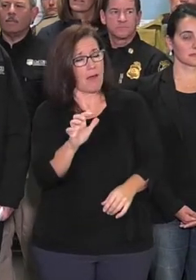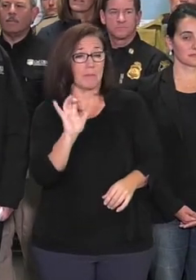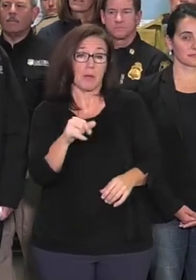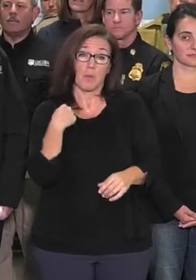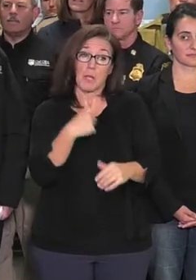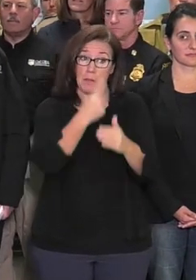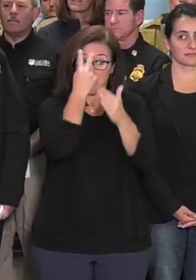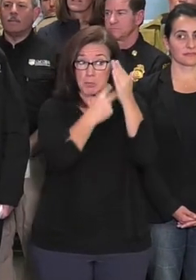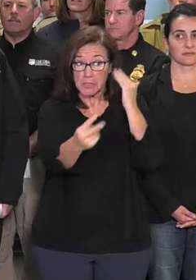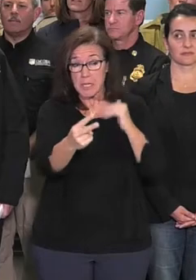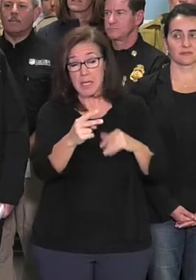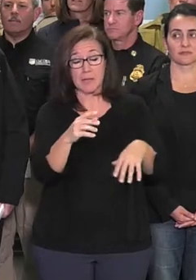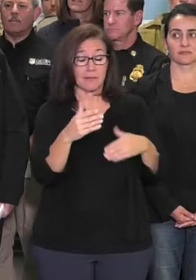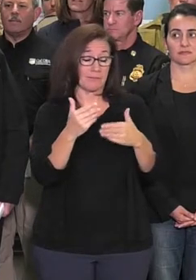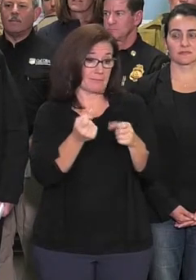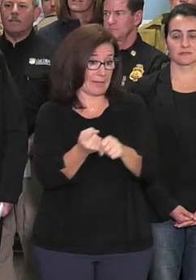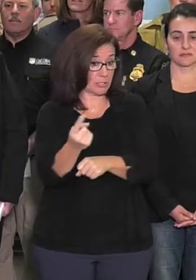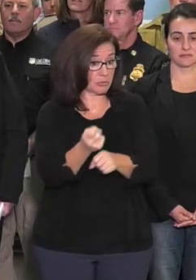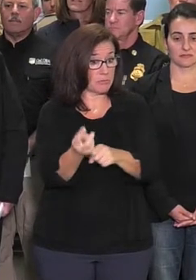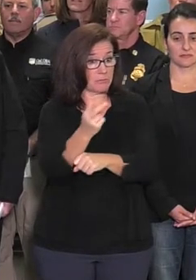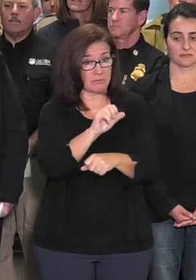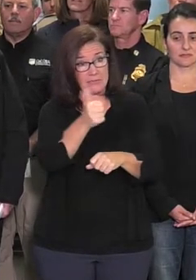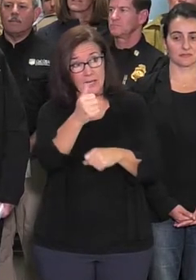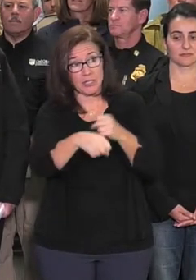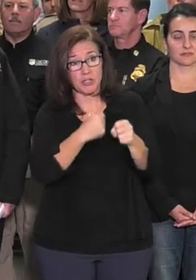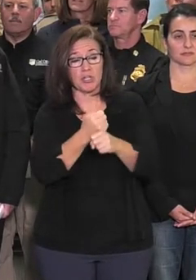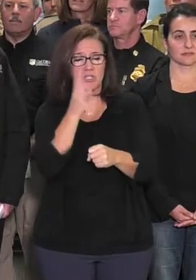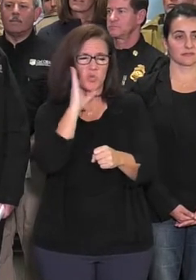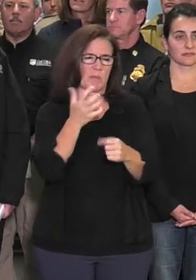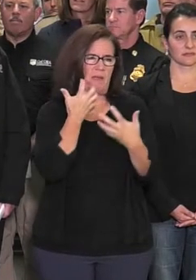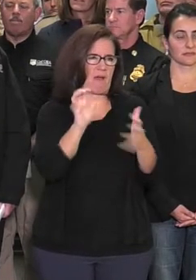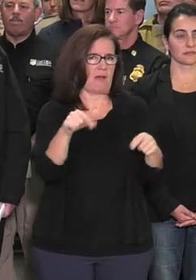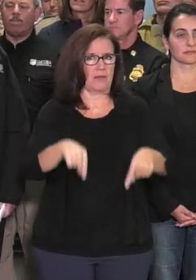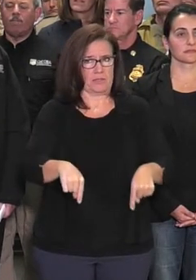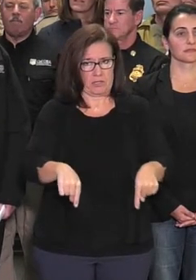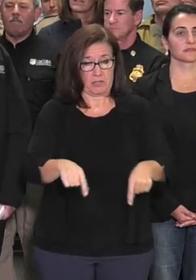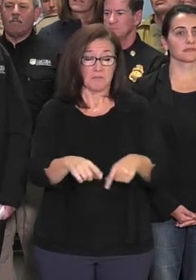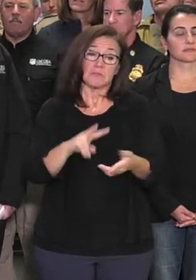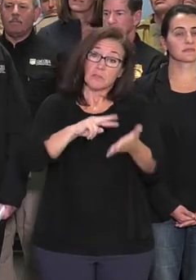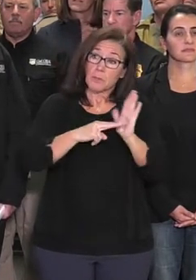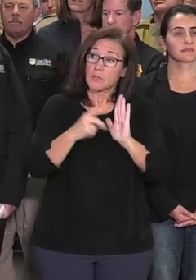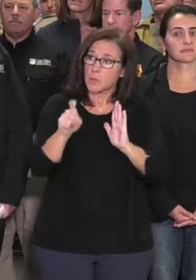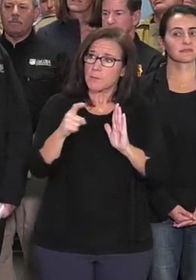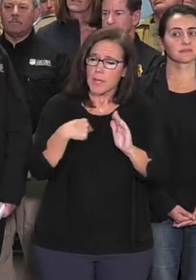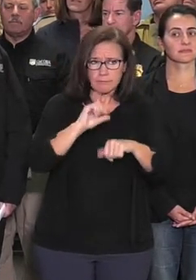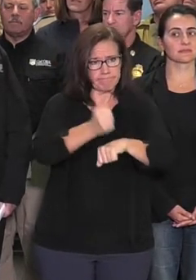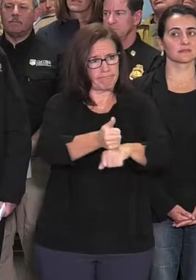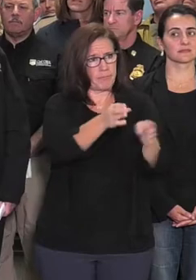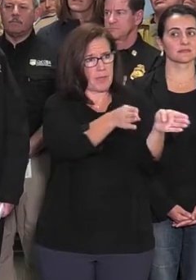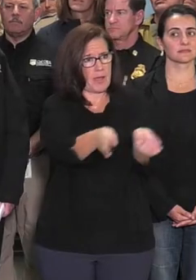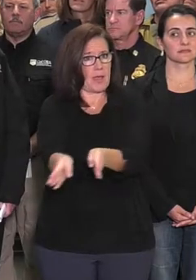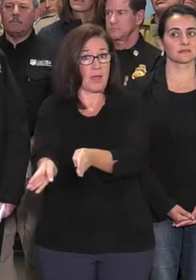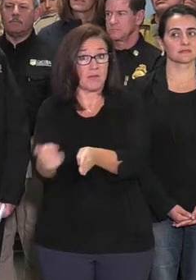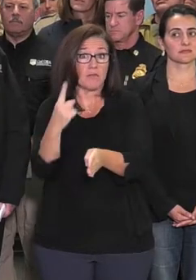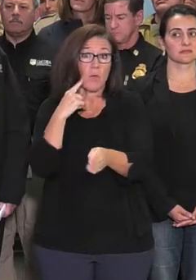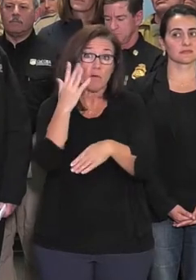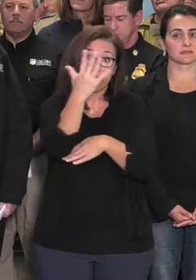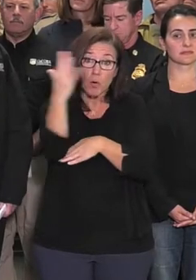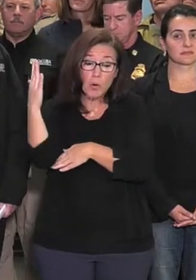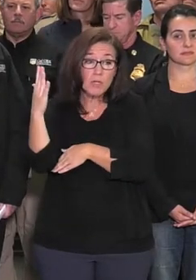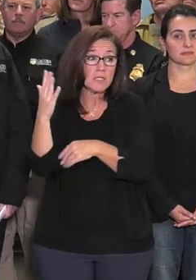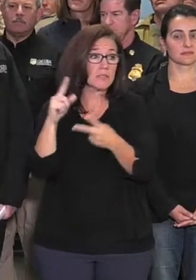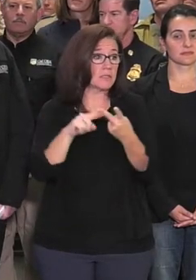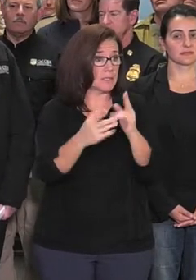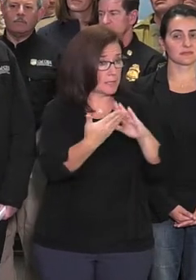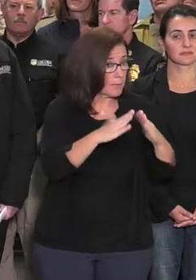decades. And that's why we have to respond, but we have to plan what we can do in the forests and the neighborhoods.